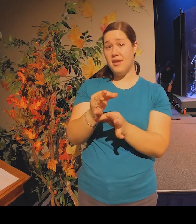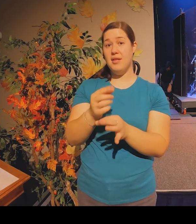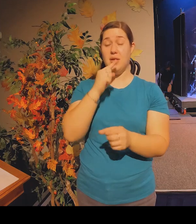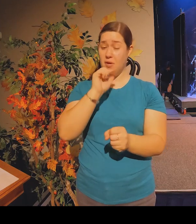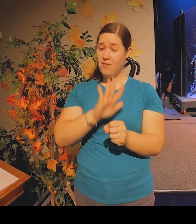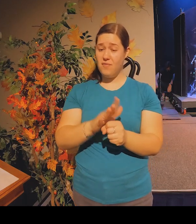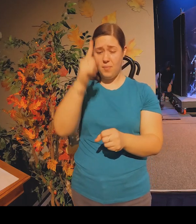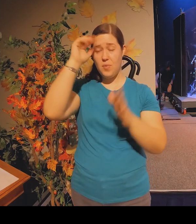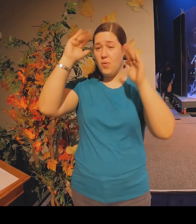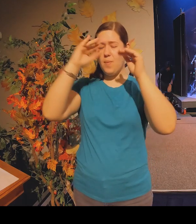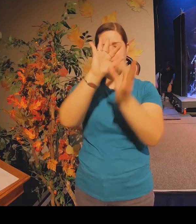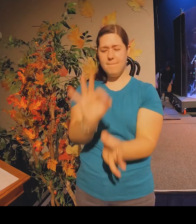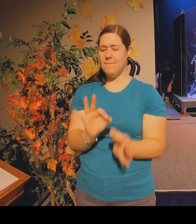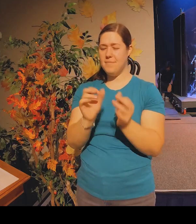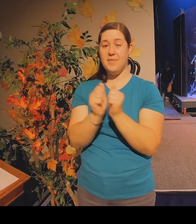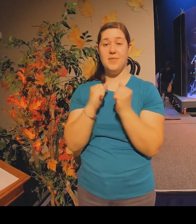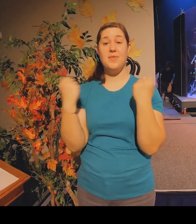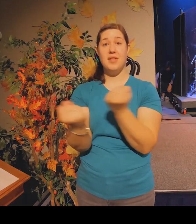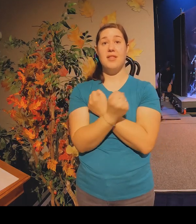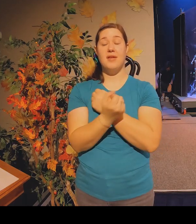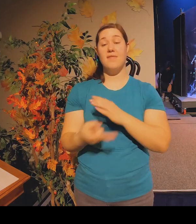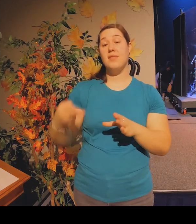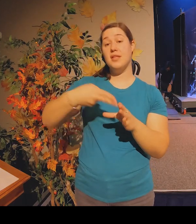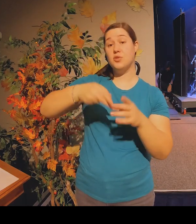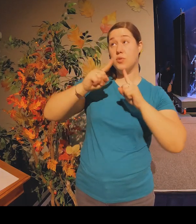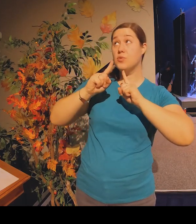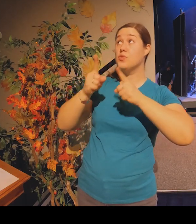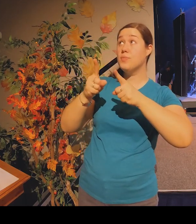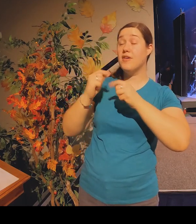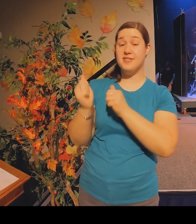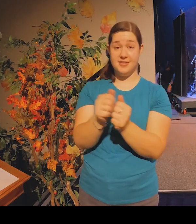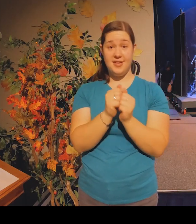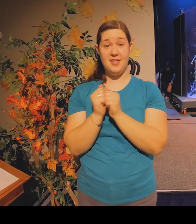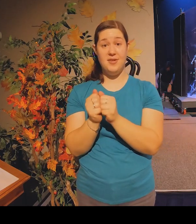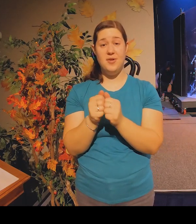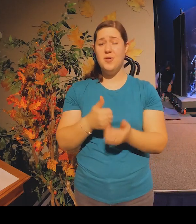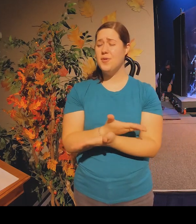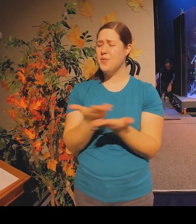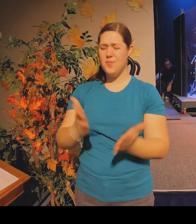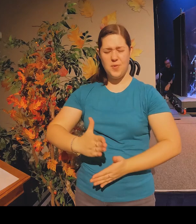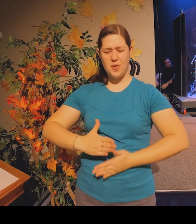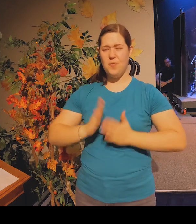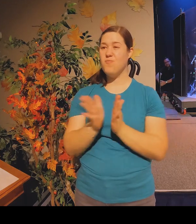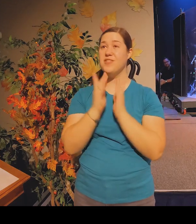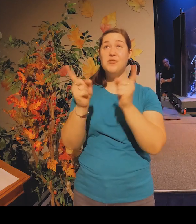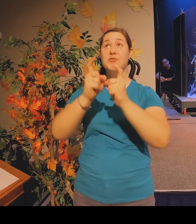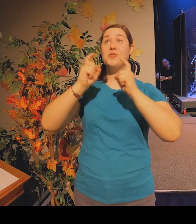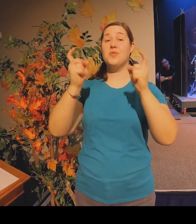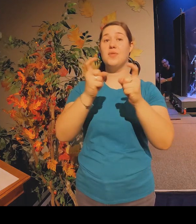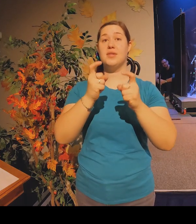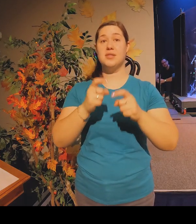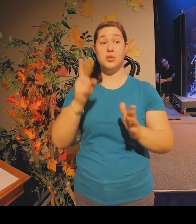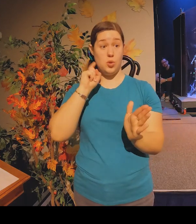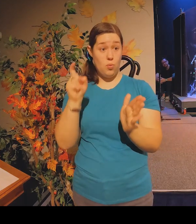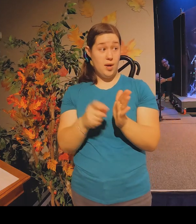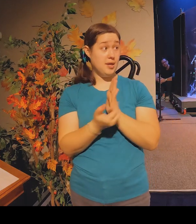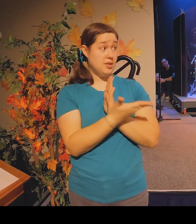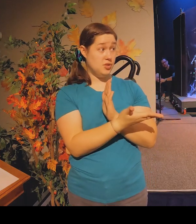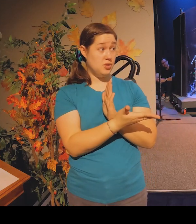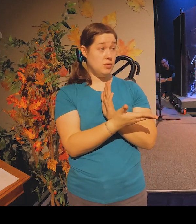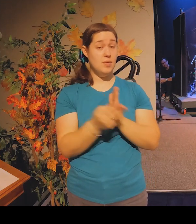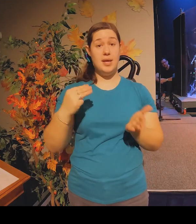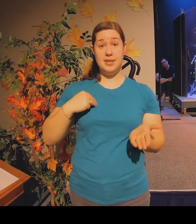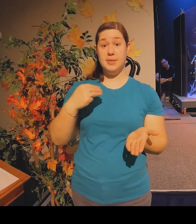them in love. And let us join in this response together. We rejoice to recognize you as members